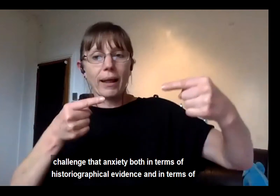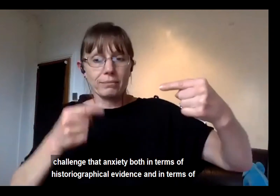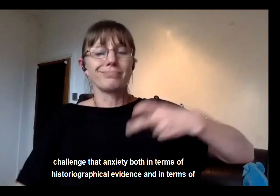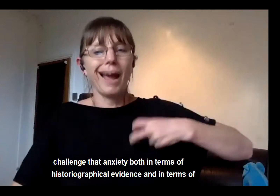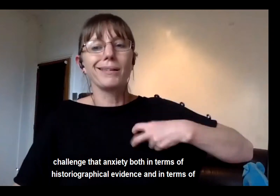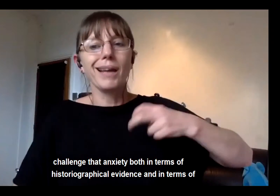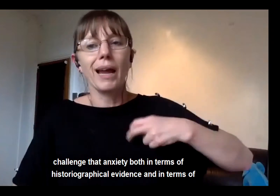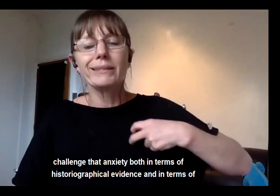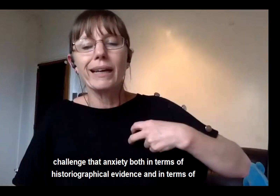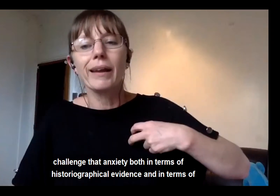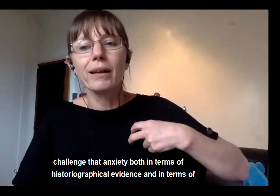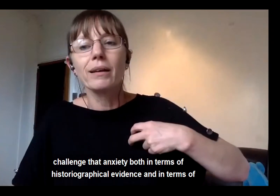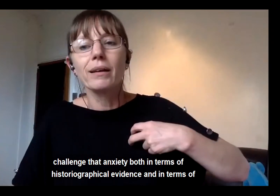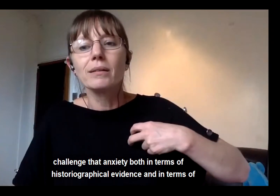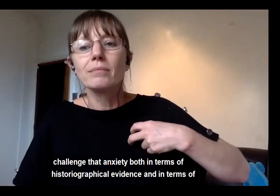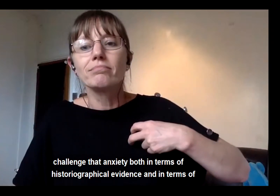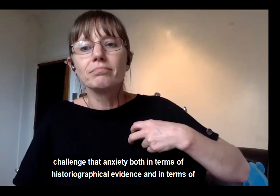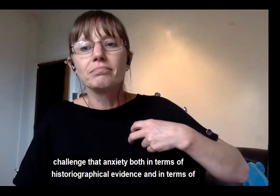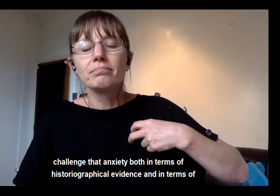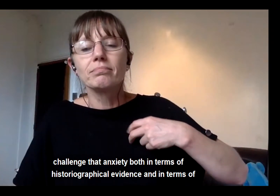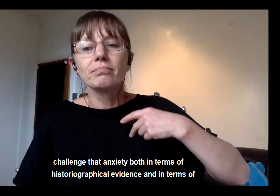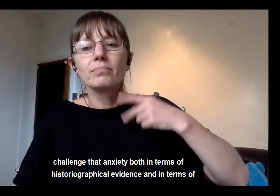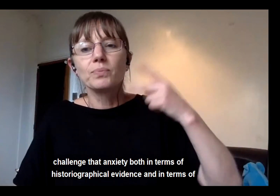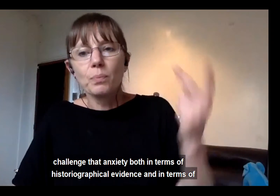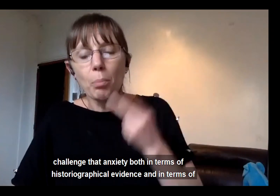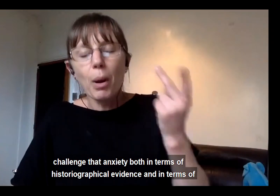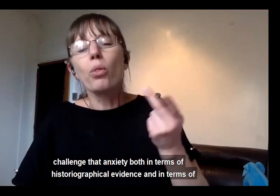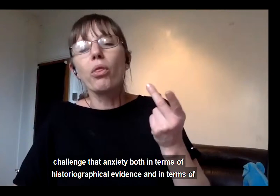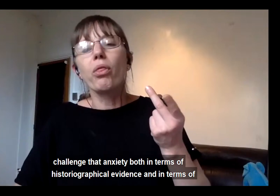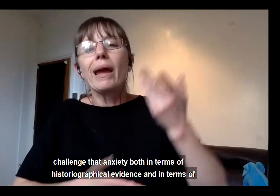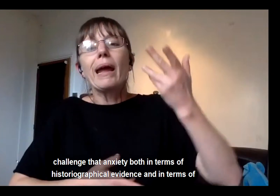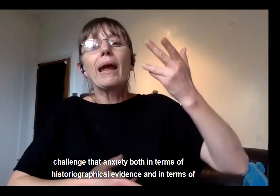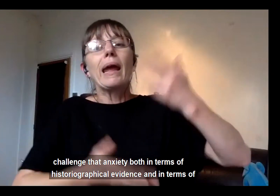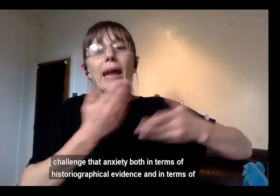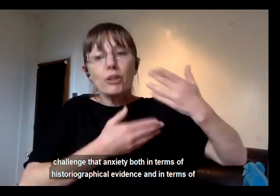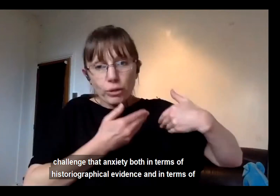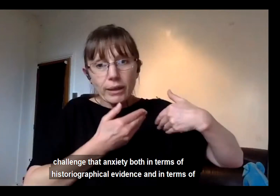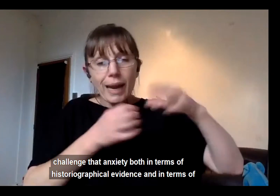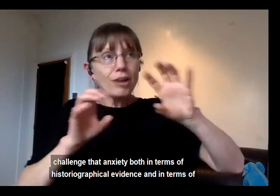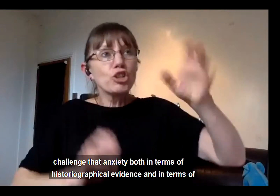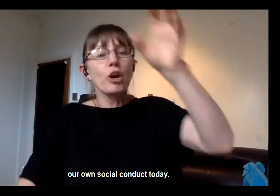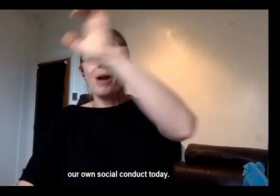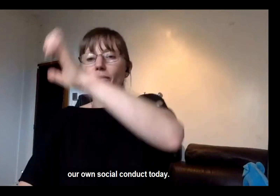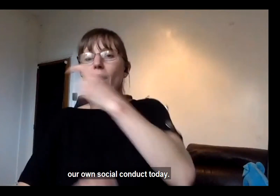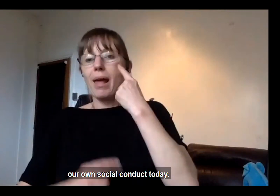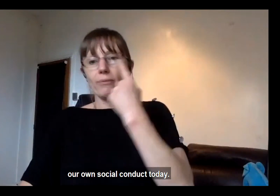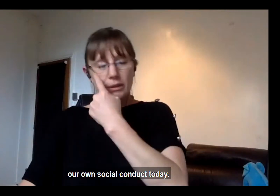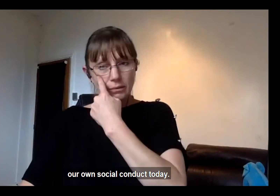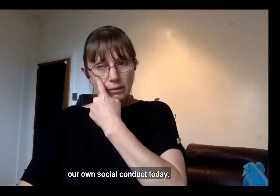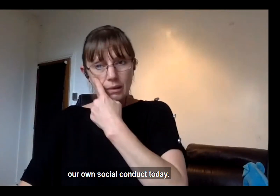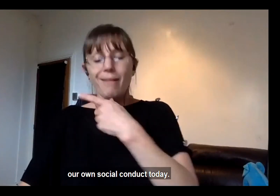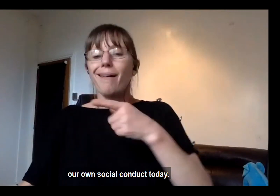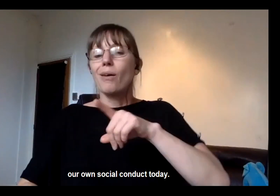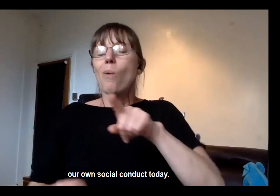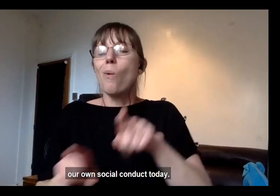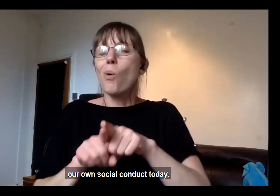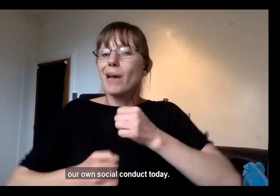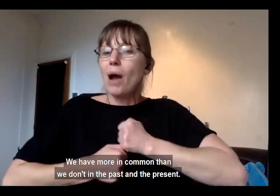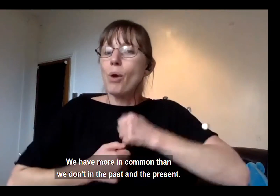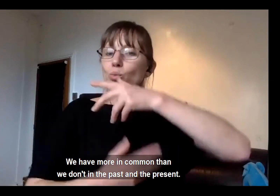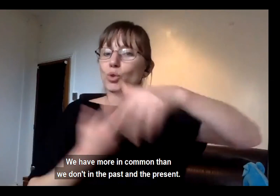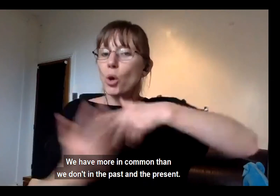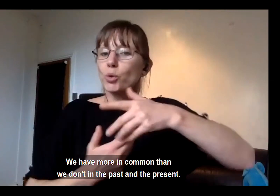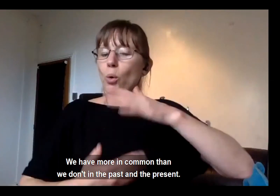anxiety, both in terms of historiographical evidence and in terms of our own social conduct